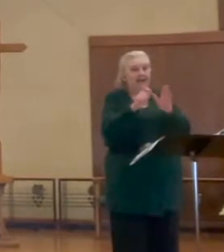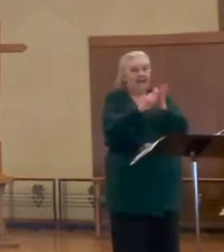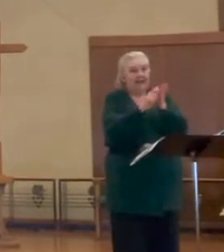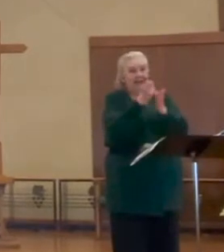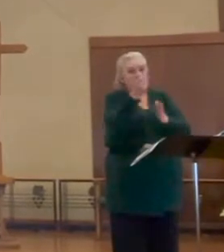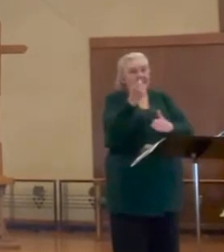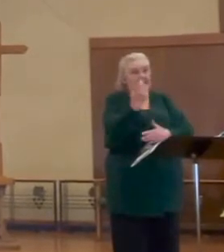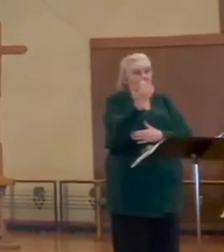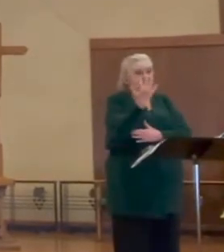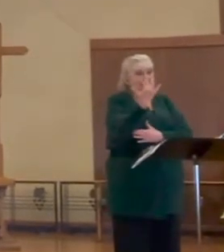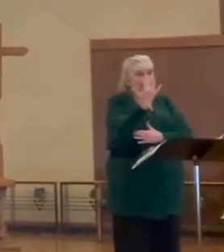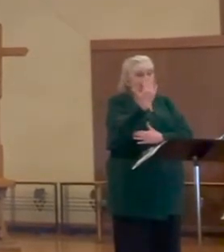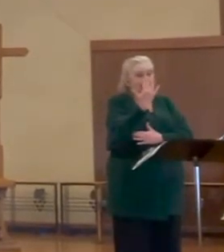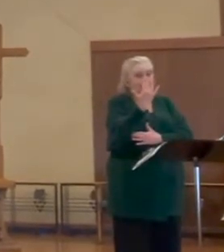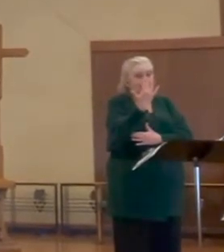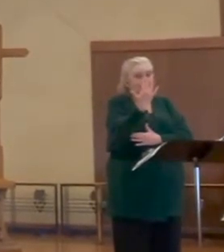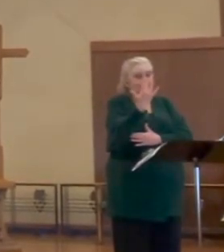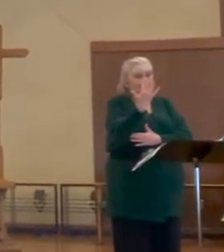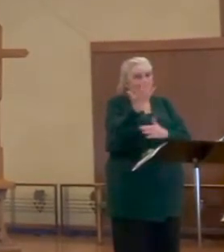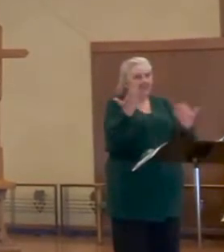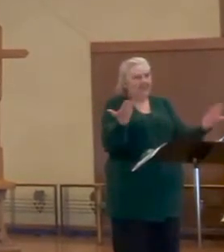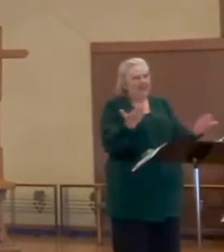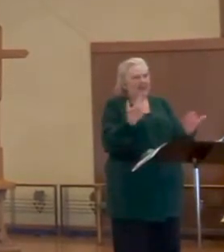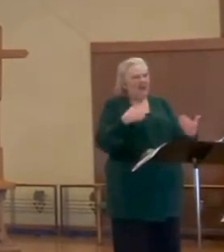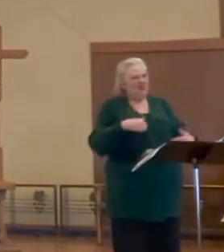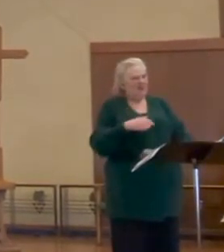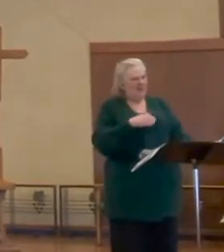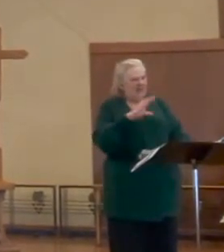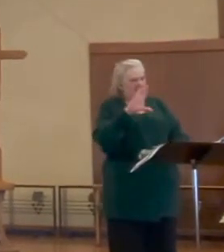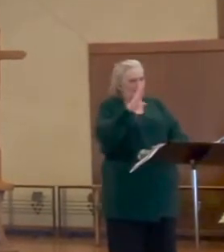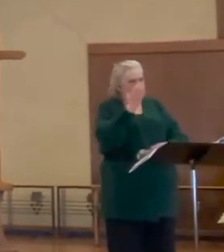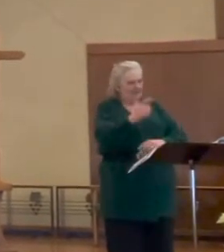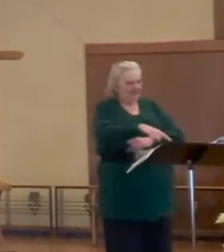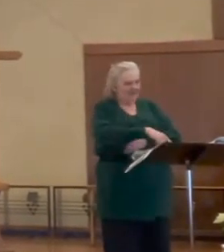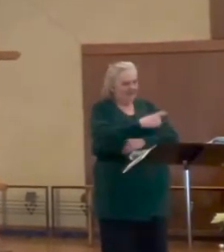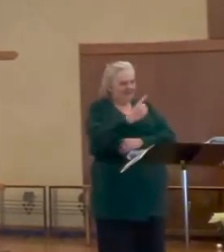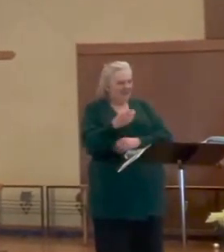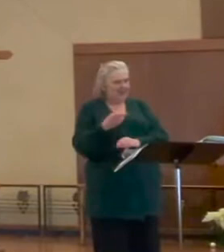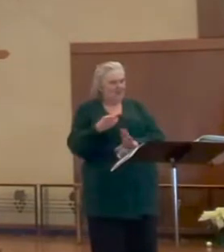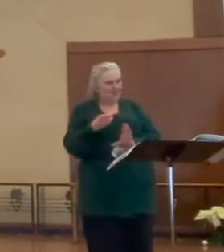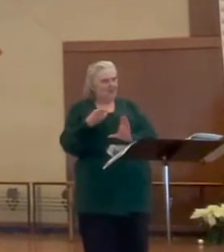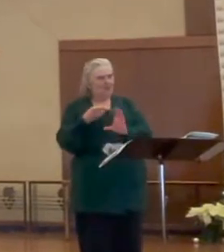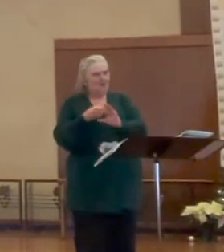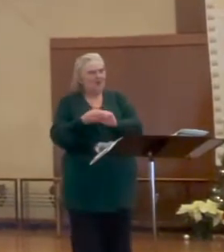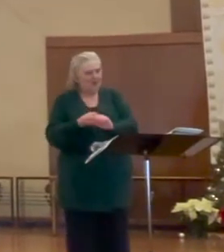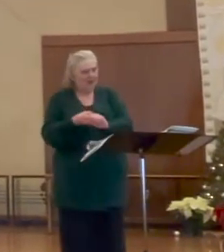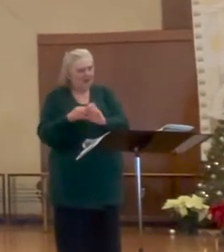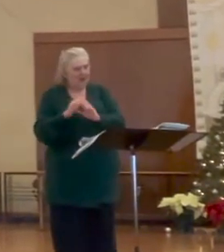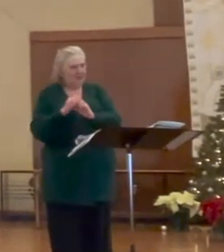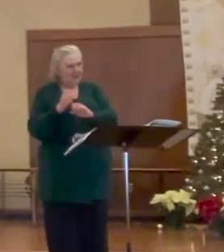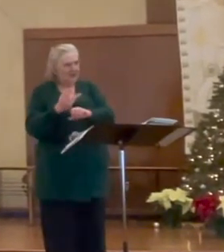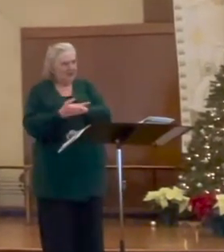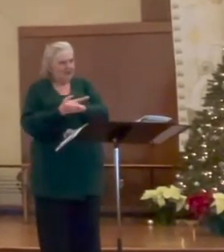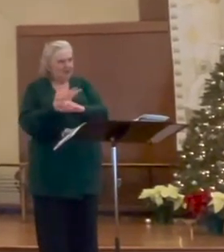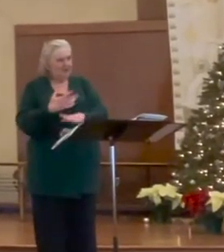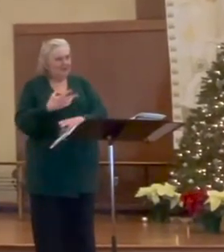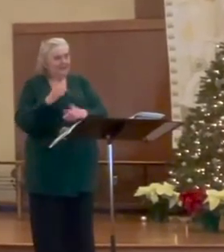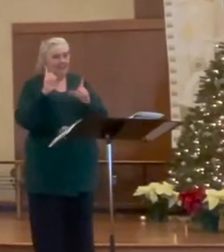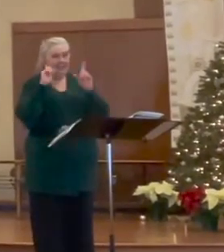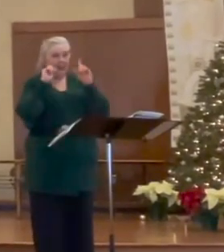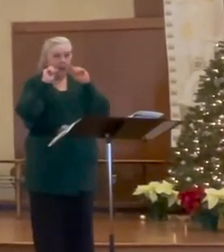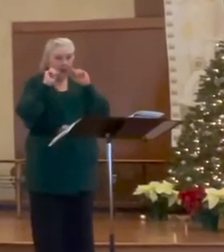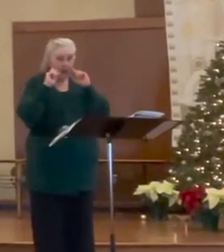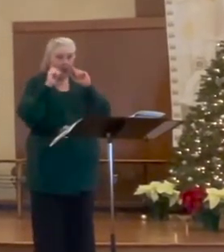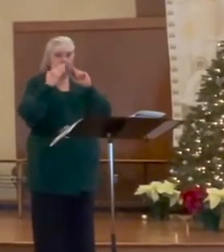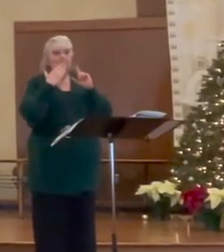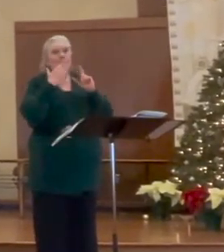And we are here on Christmas Day. We join the shepherds in this story when they hear of this good news that